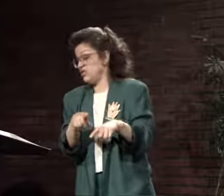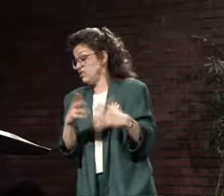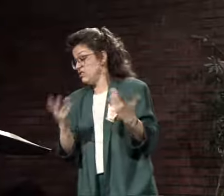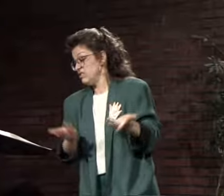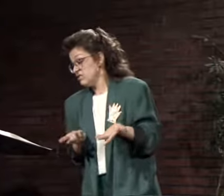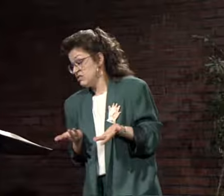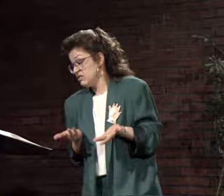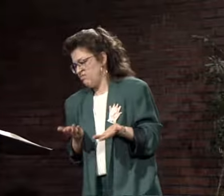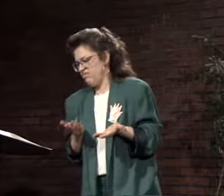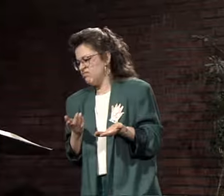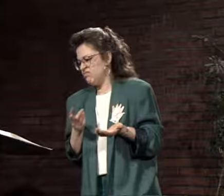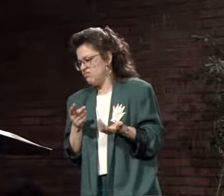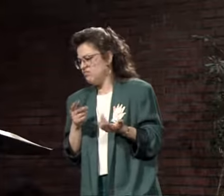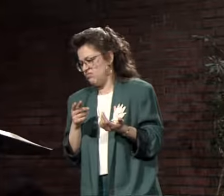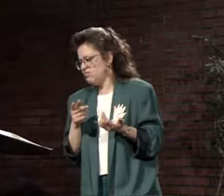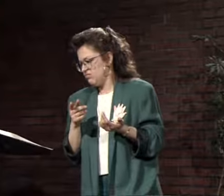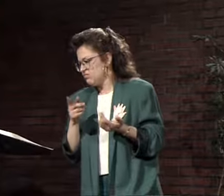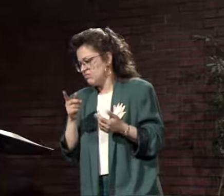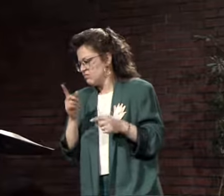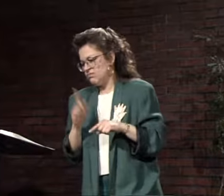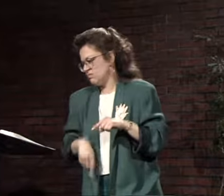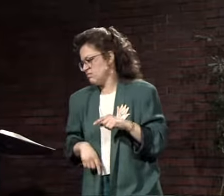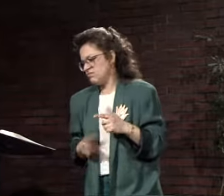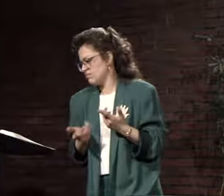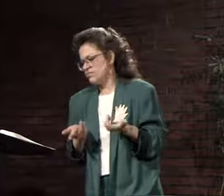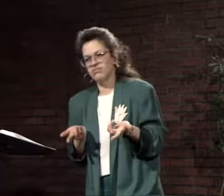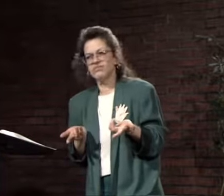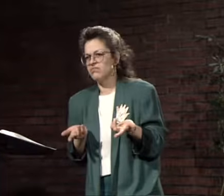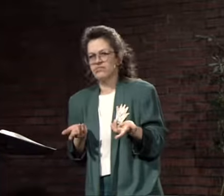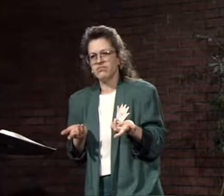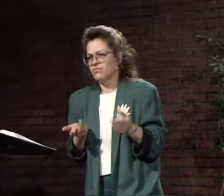sure? All right, the answer is no, can't.